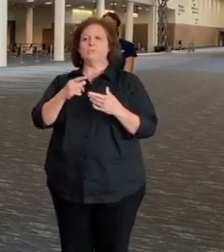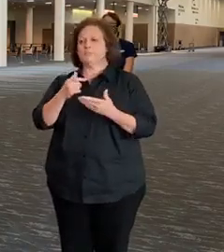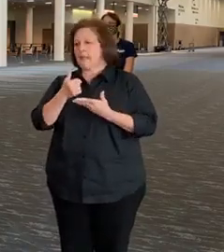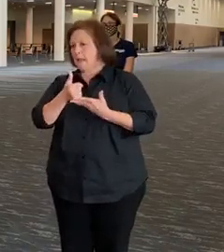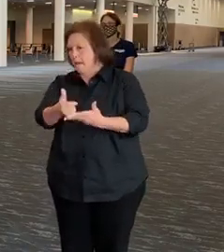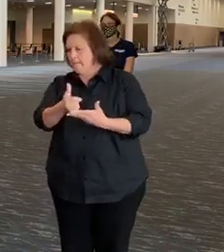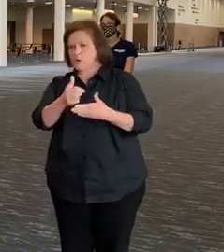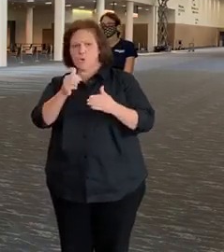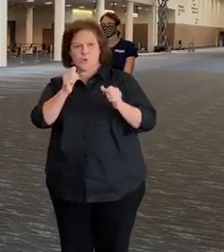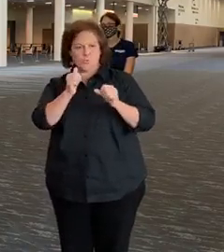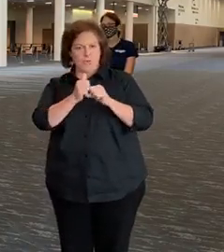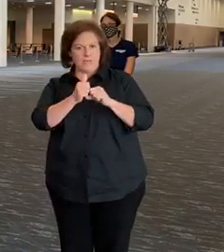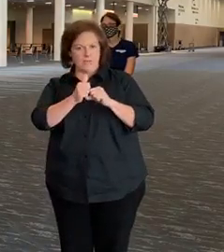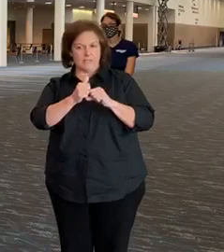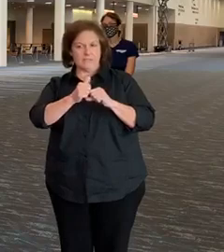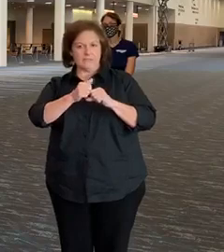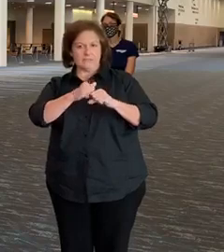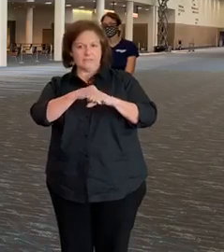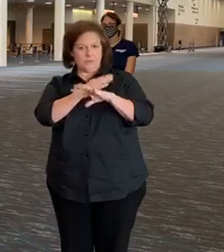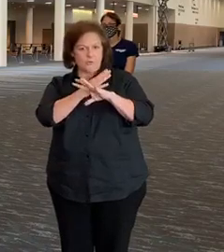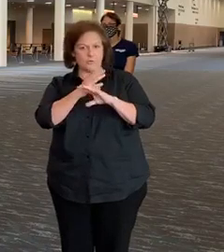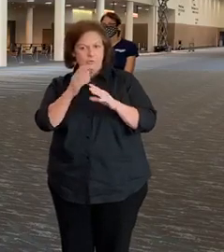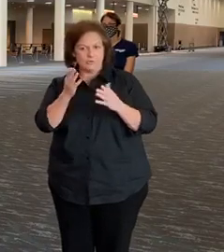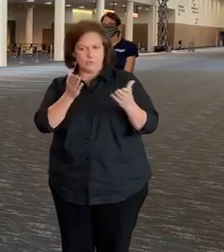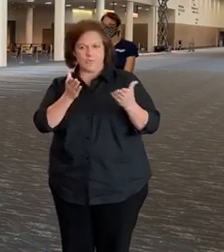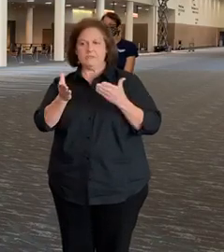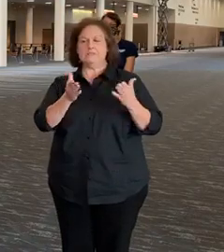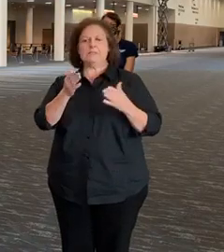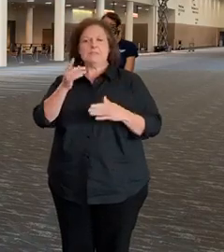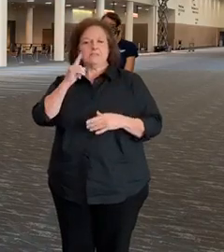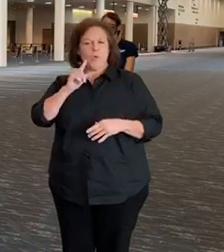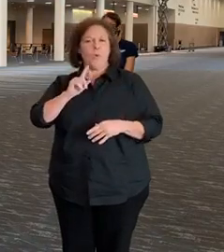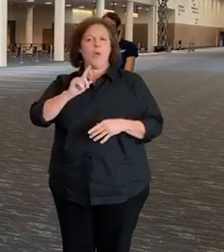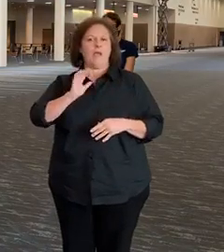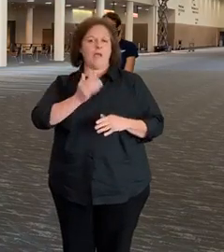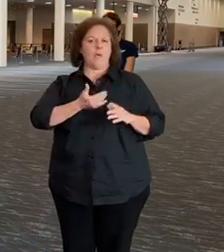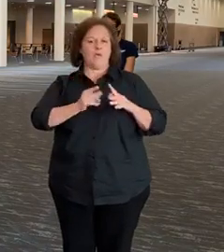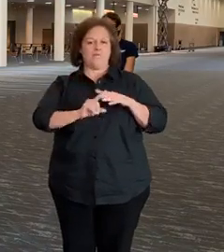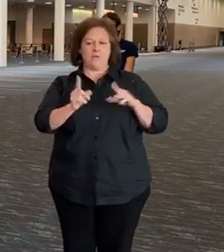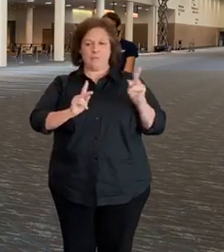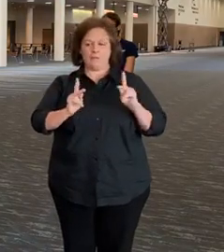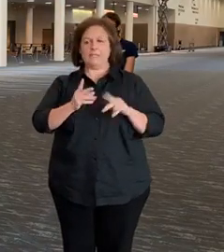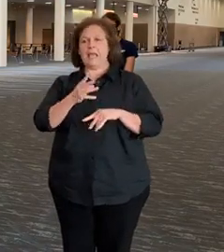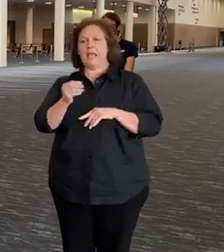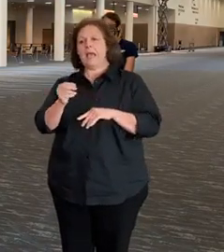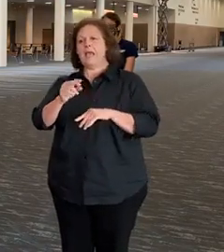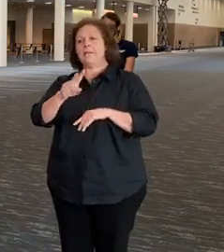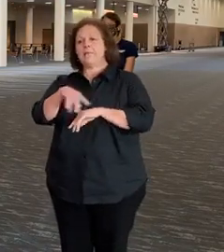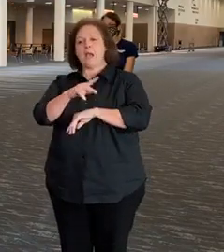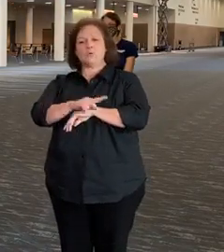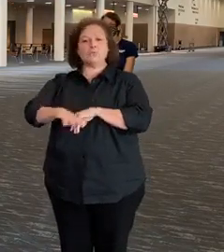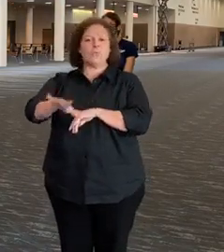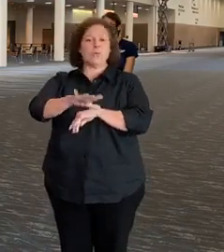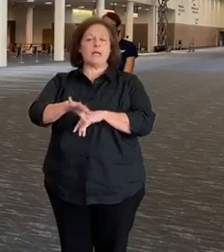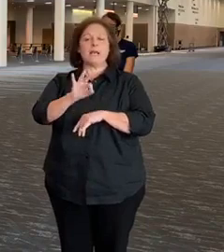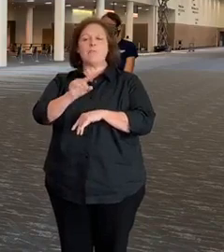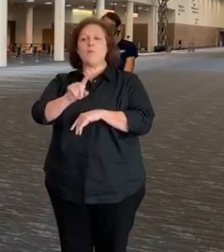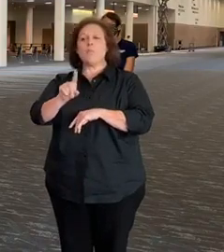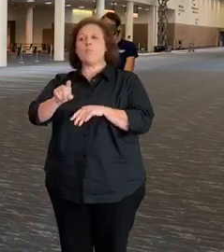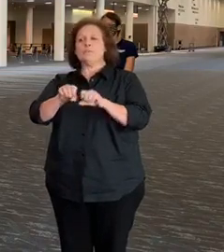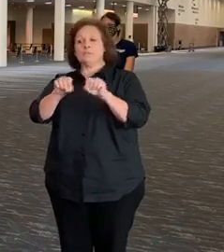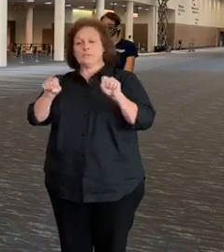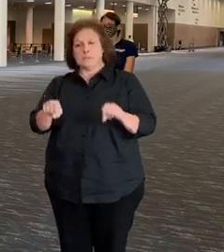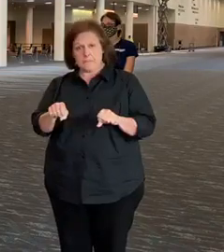with telecommunication services for our evacuees and parishes around. 911